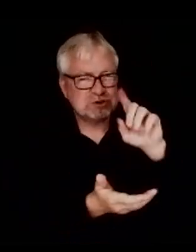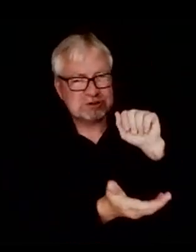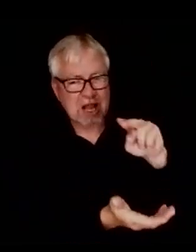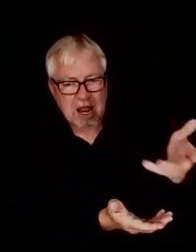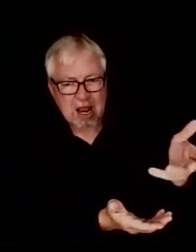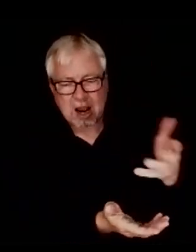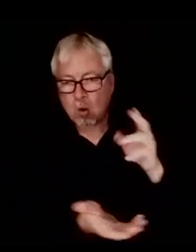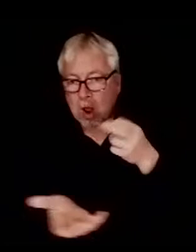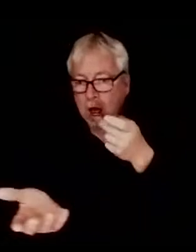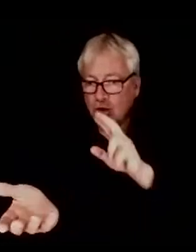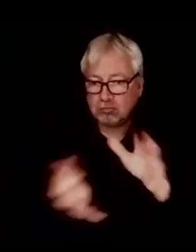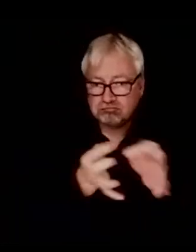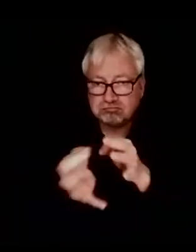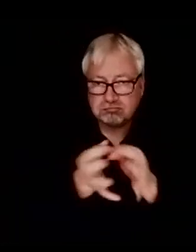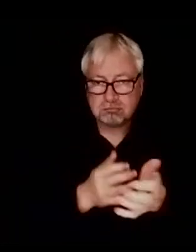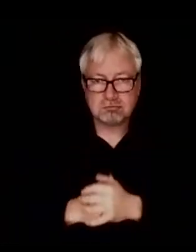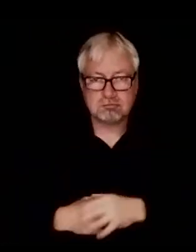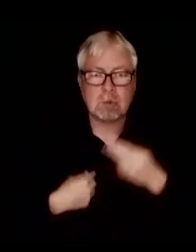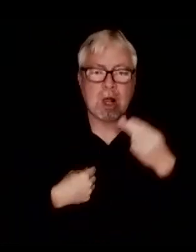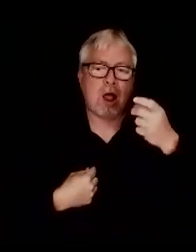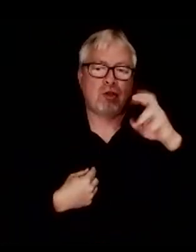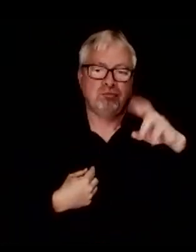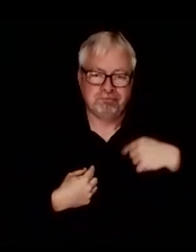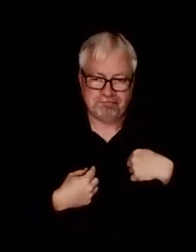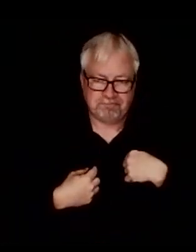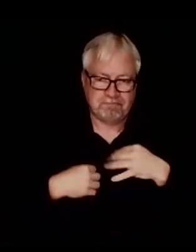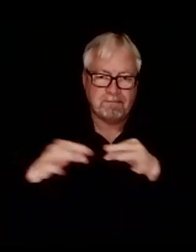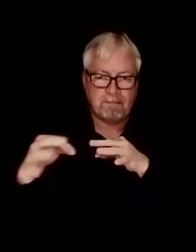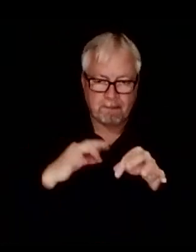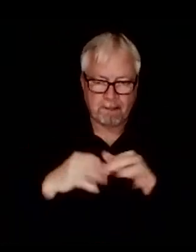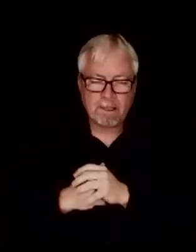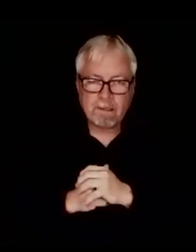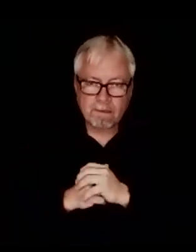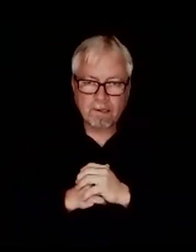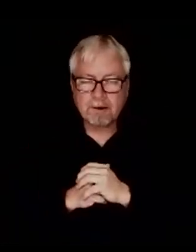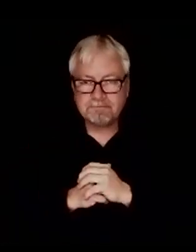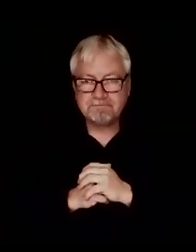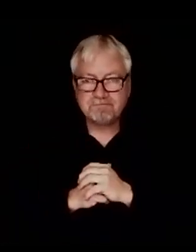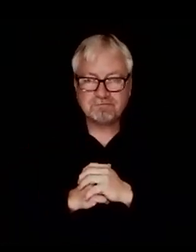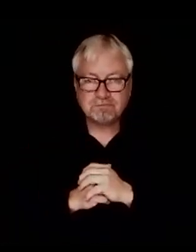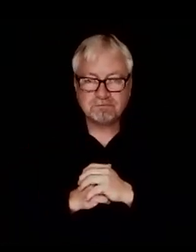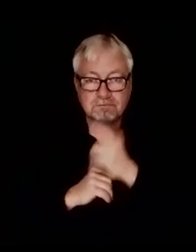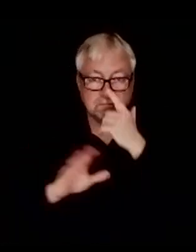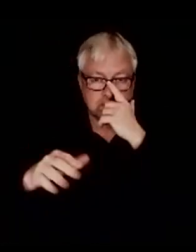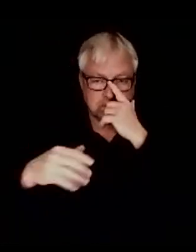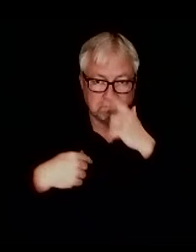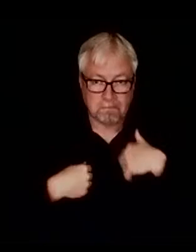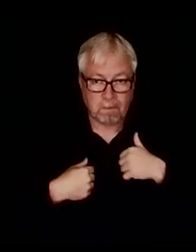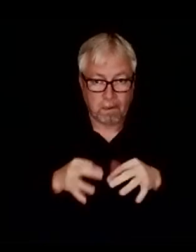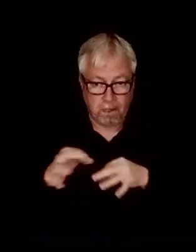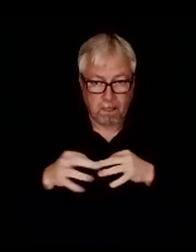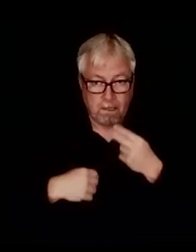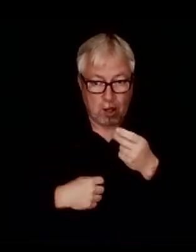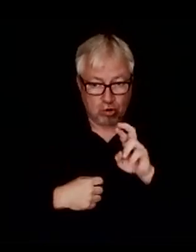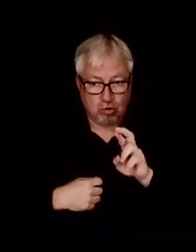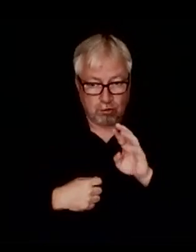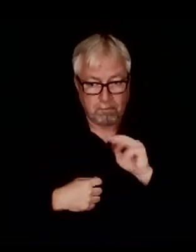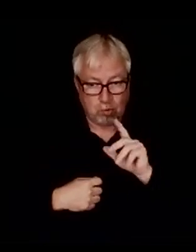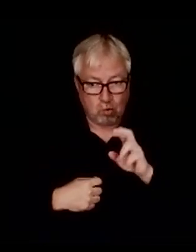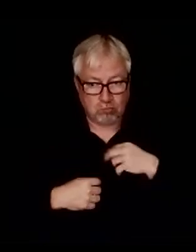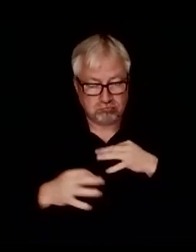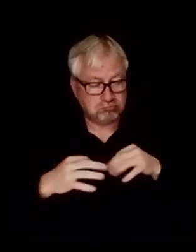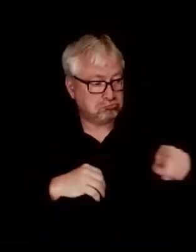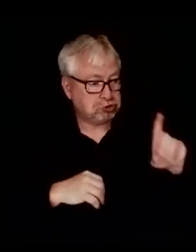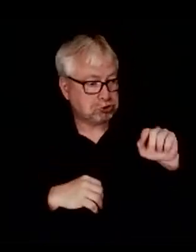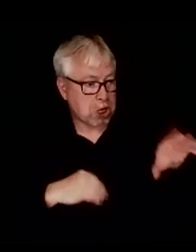Sure, thank you, Commissioner Malcolm. I'm happy to start, and then Dan, if you guys need to pass it to you, I'd be happy to do that as well. What we know is in the